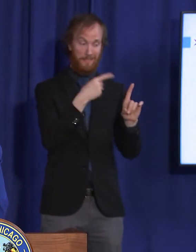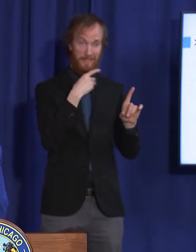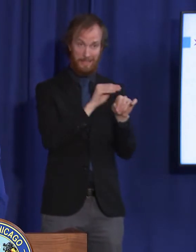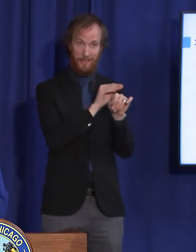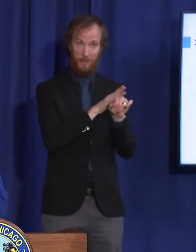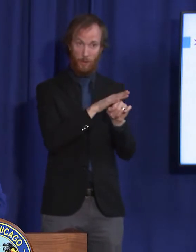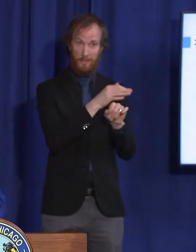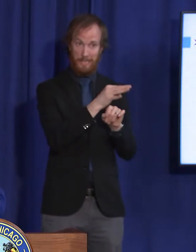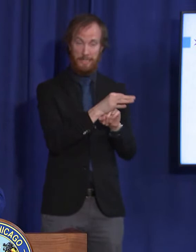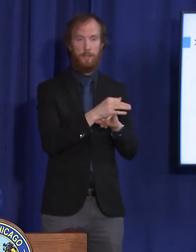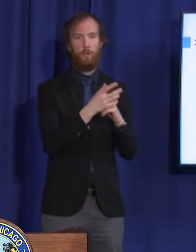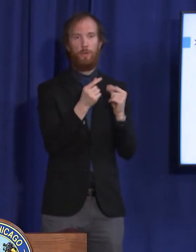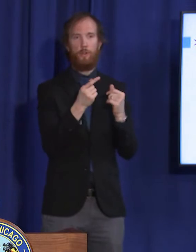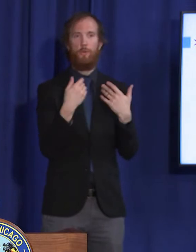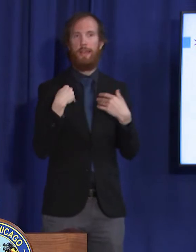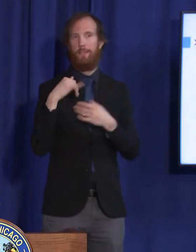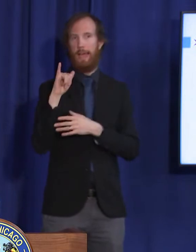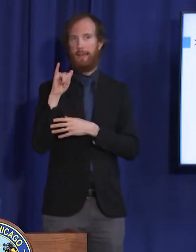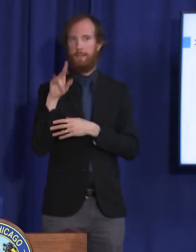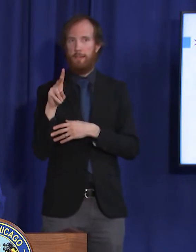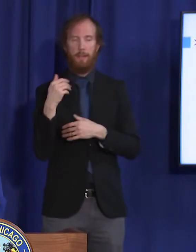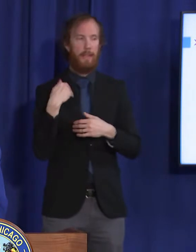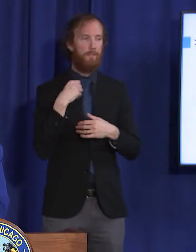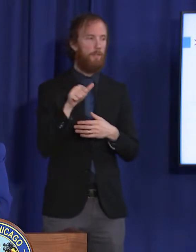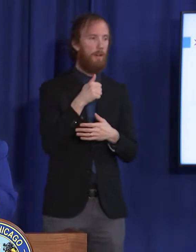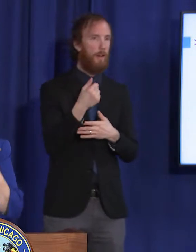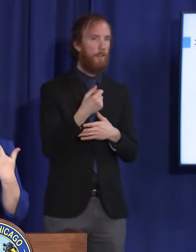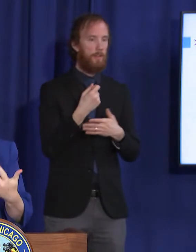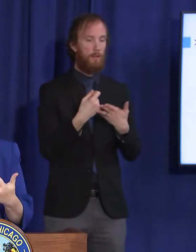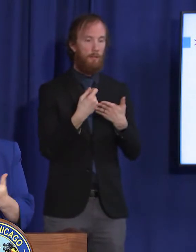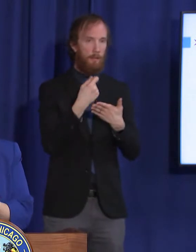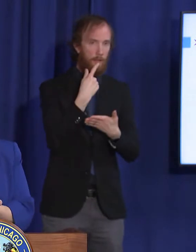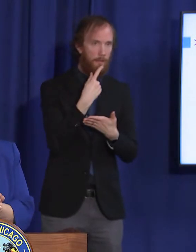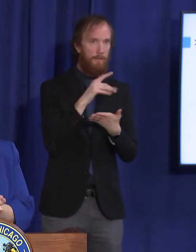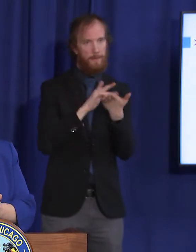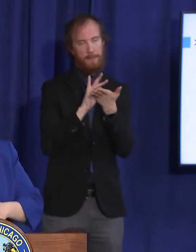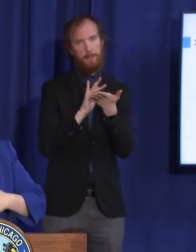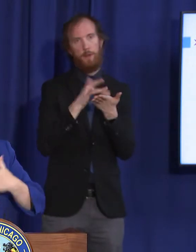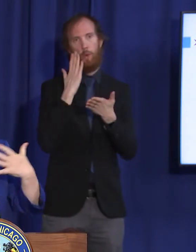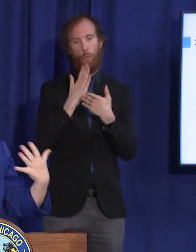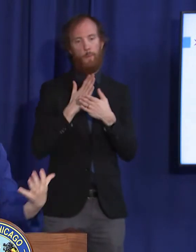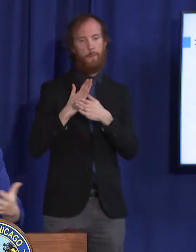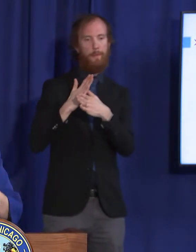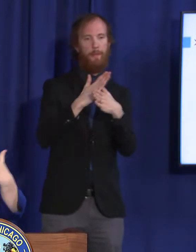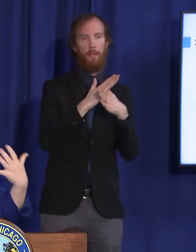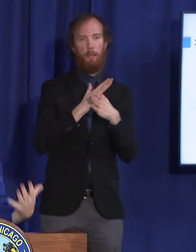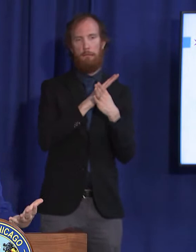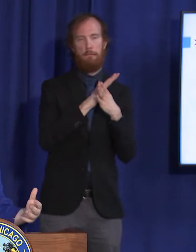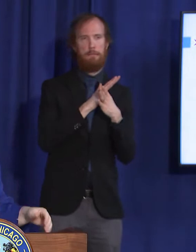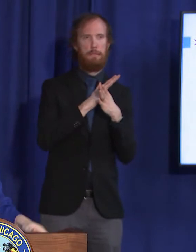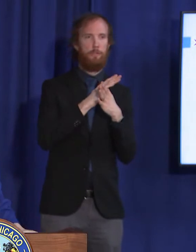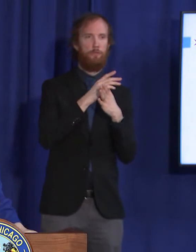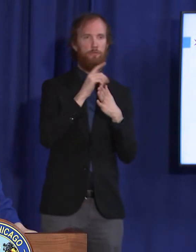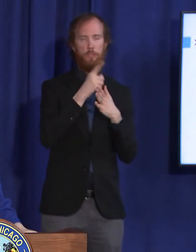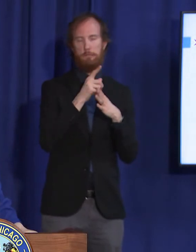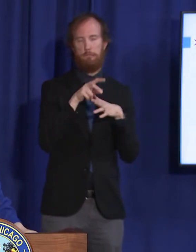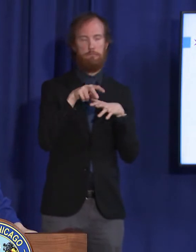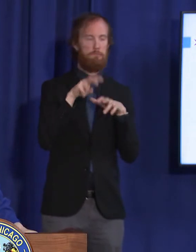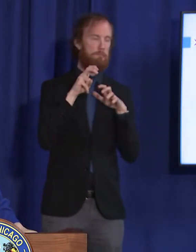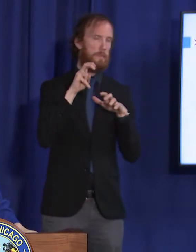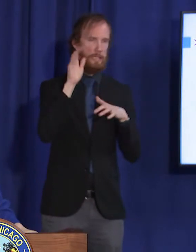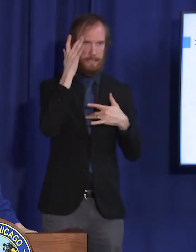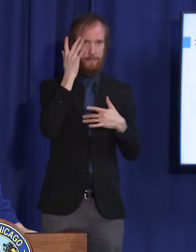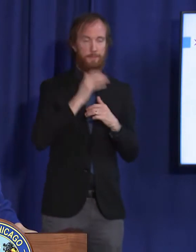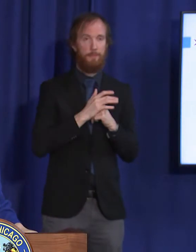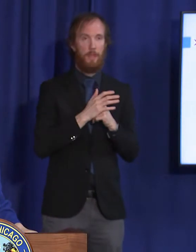the hospital. We didn't have a lot of this during the early part of the Omicron surge, but these are now much more available.